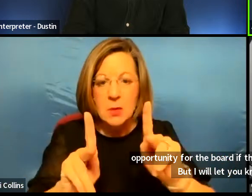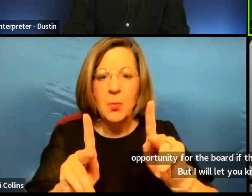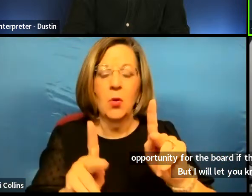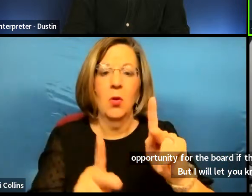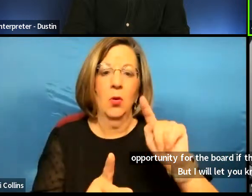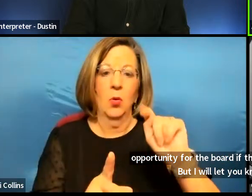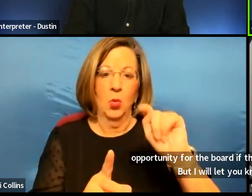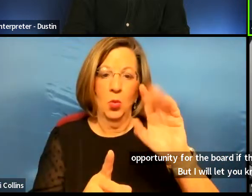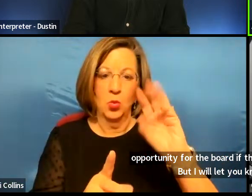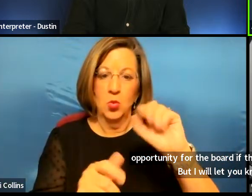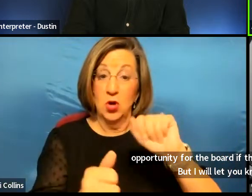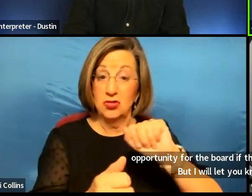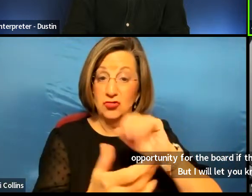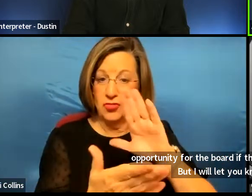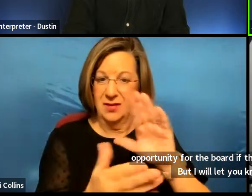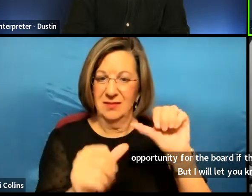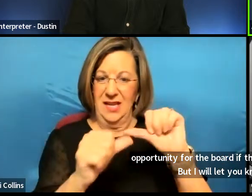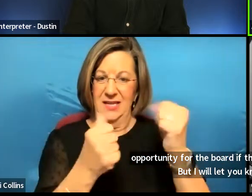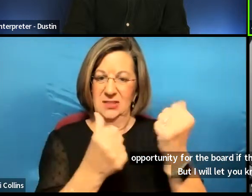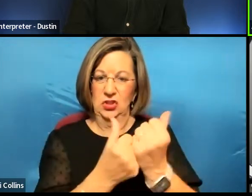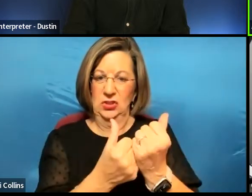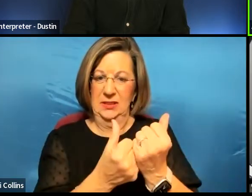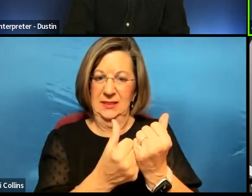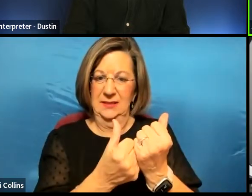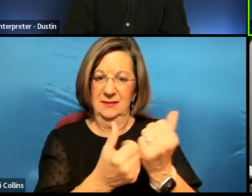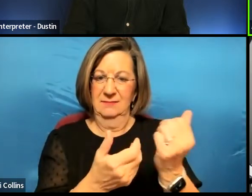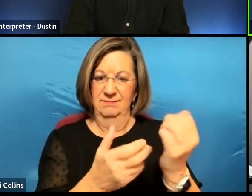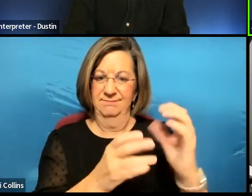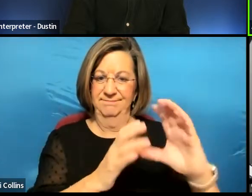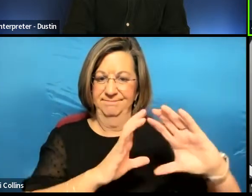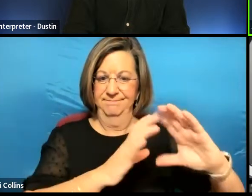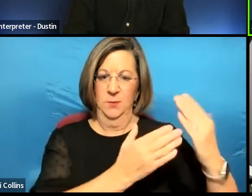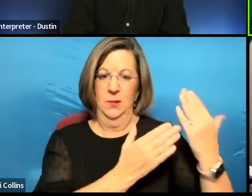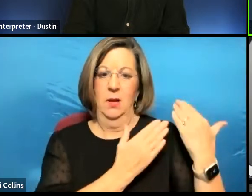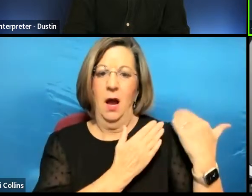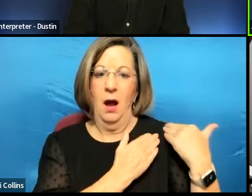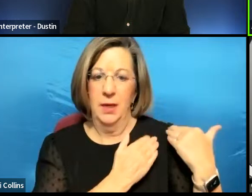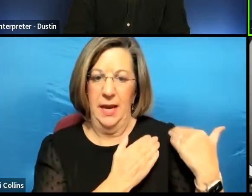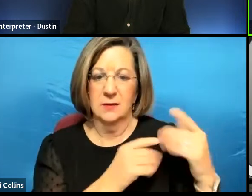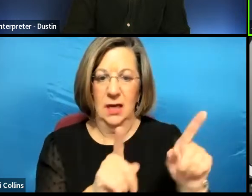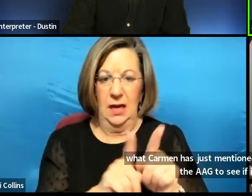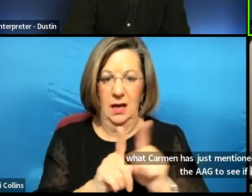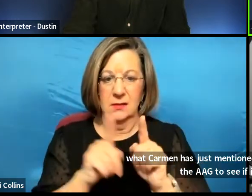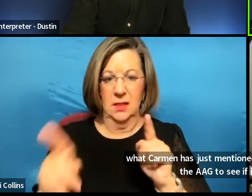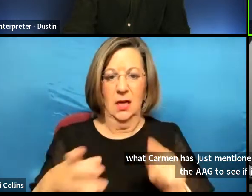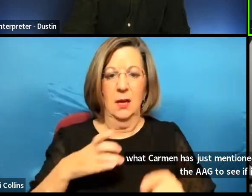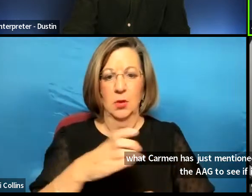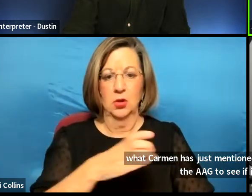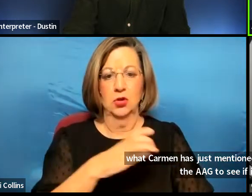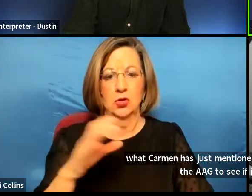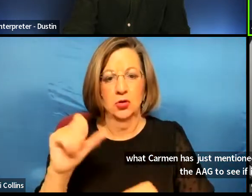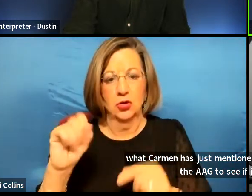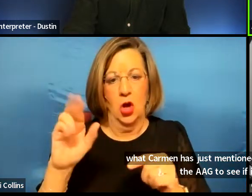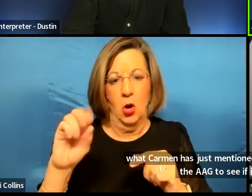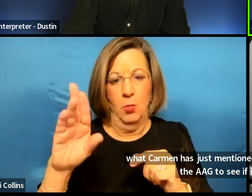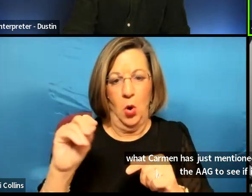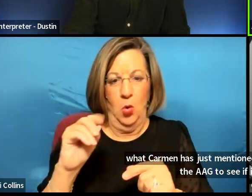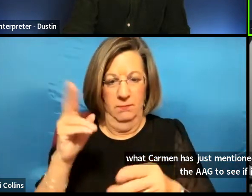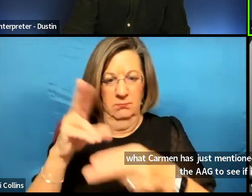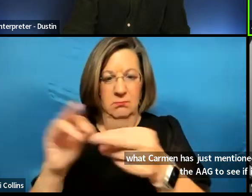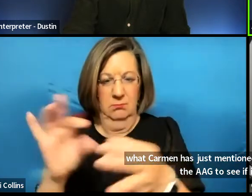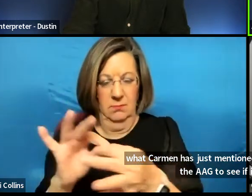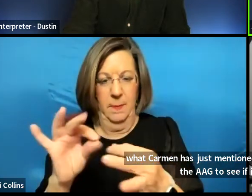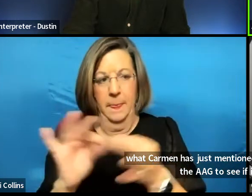AAG to see if it's permissible to address the agency issue and their obligation,